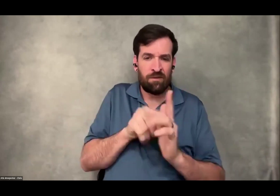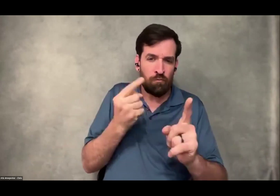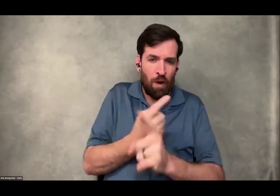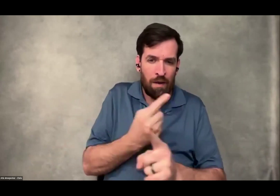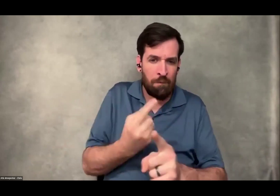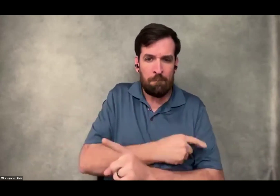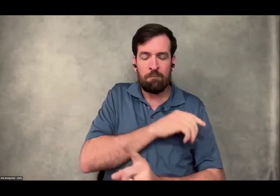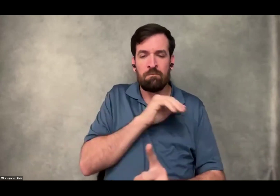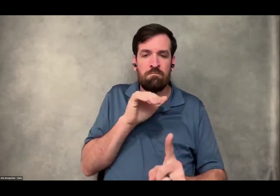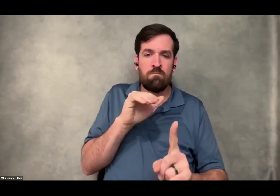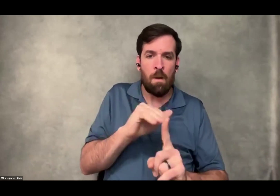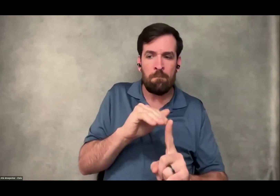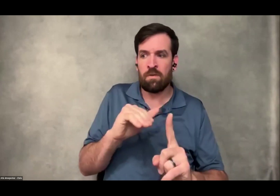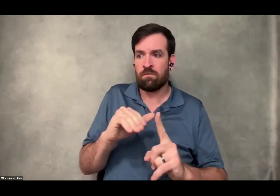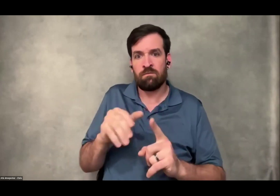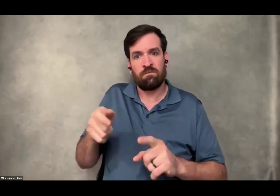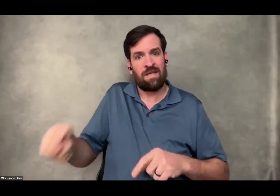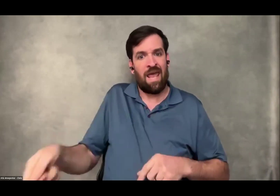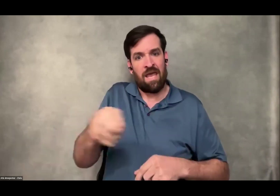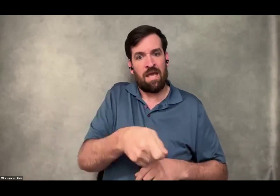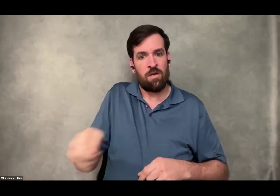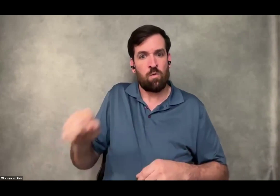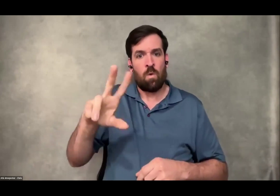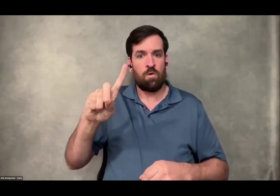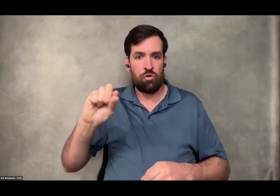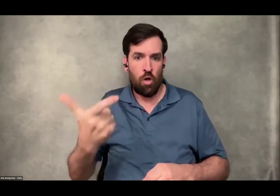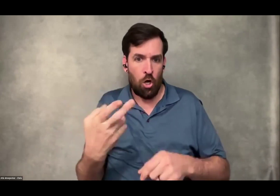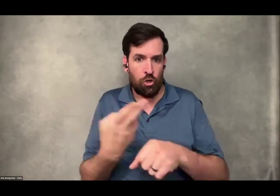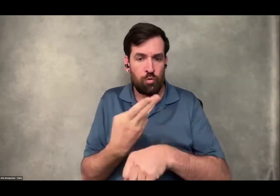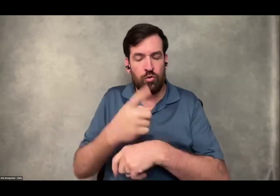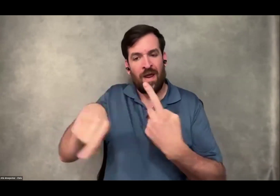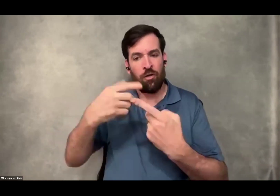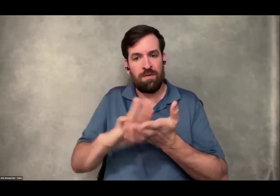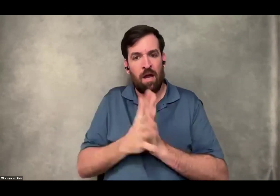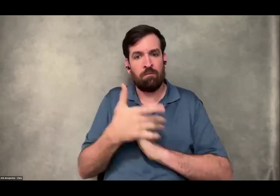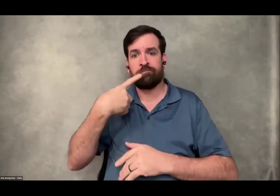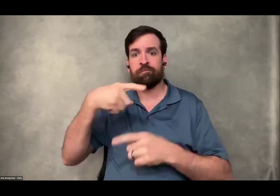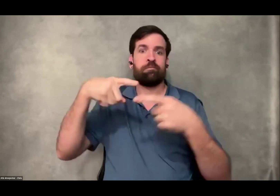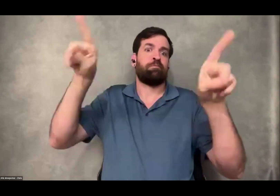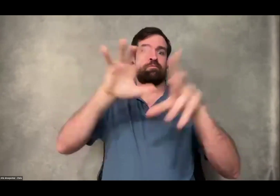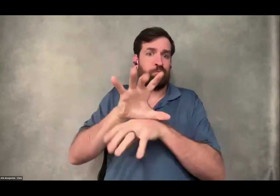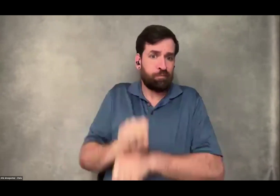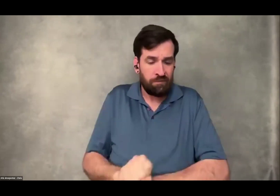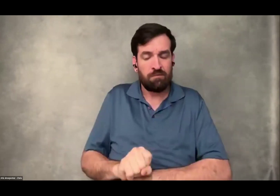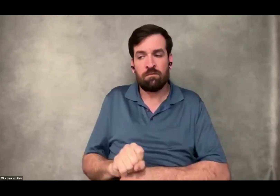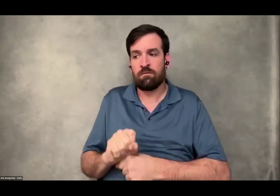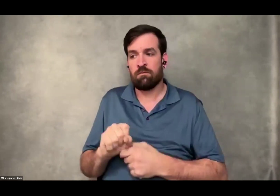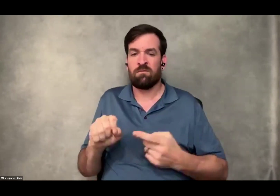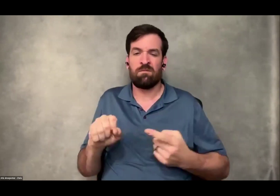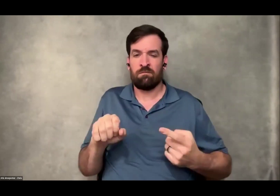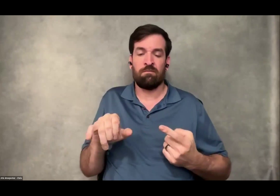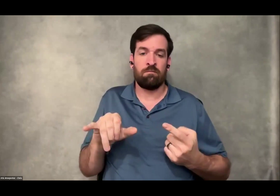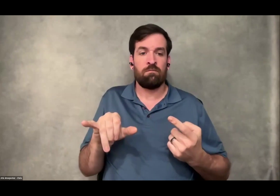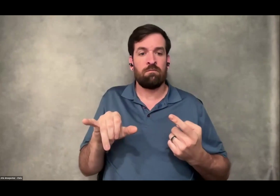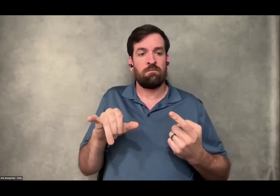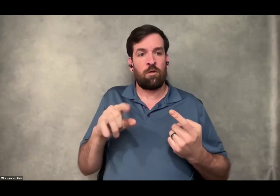efficient cane or dog user versus, when we're still learning. When you get that efficiency down, and I think we're all still learning in a way, it